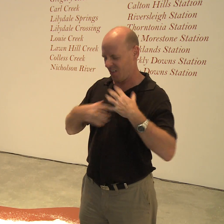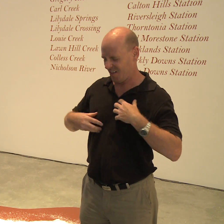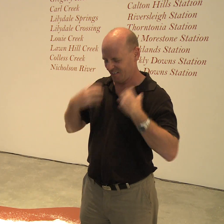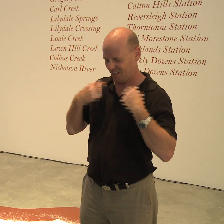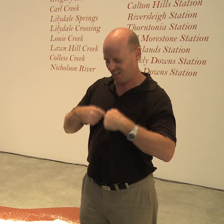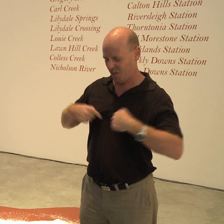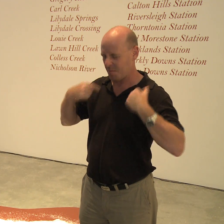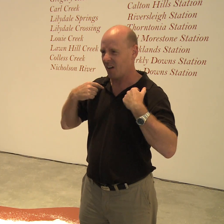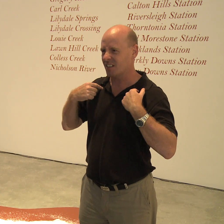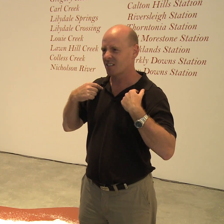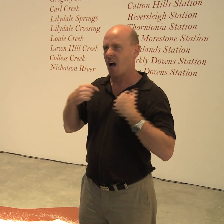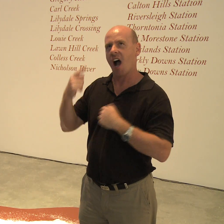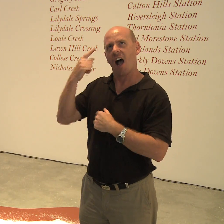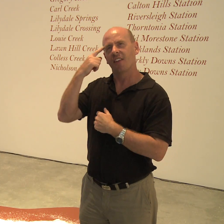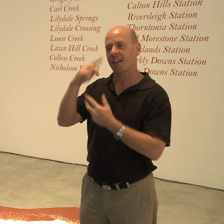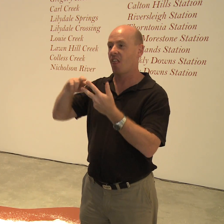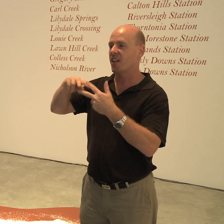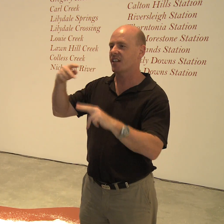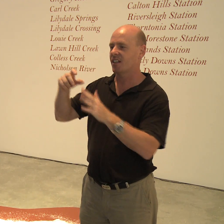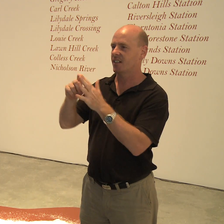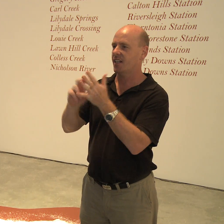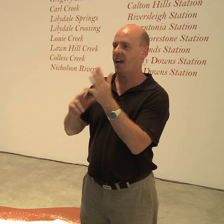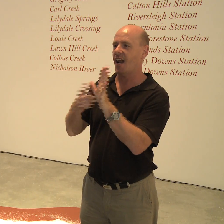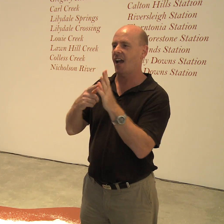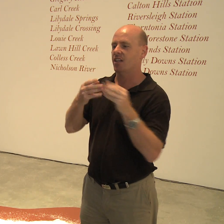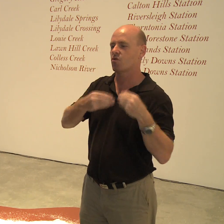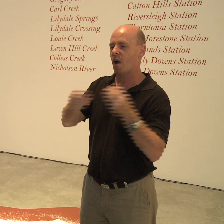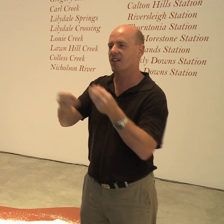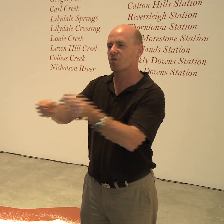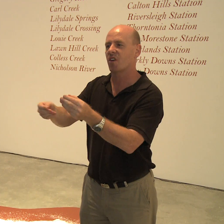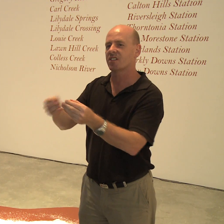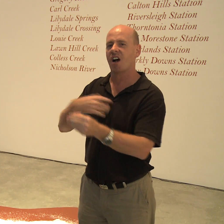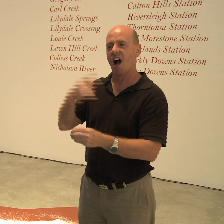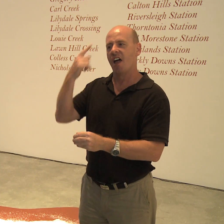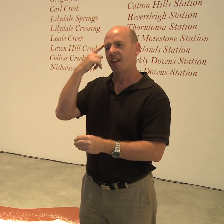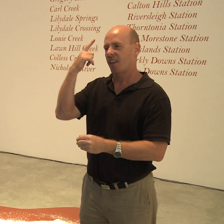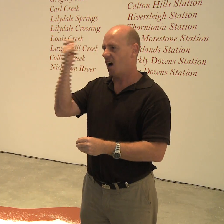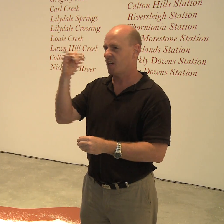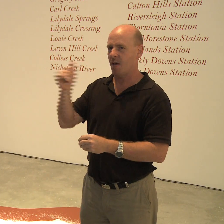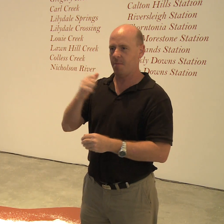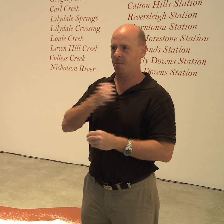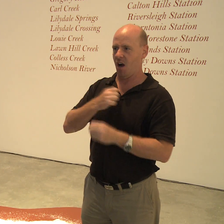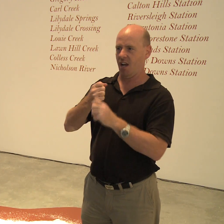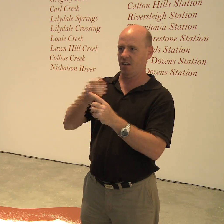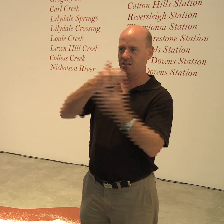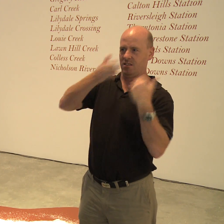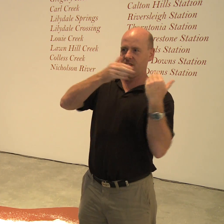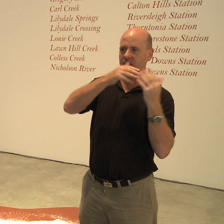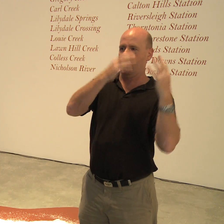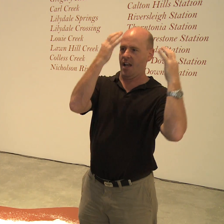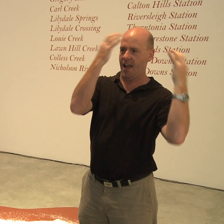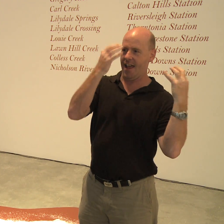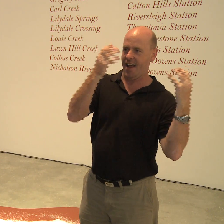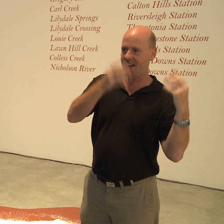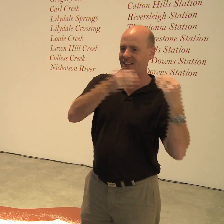and I think about that DNA transference. I think about that idea that maybe hair from my great-grandmother,